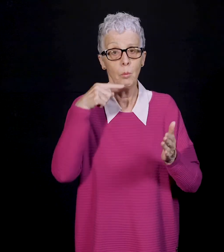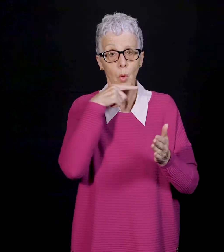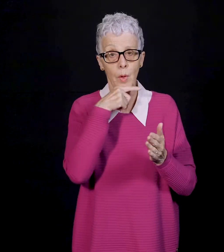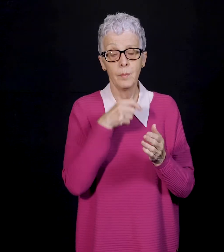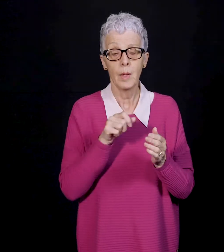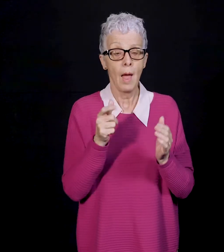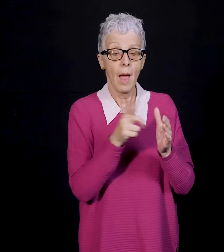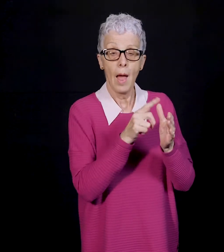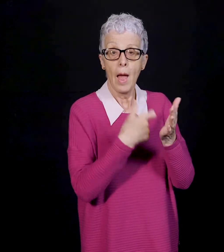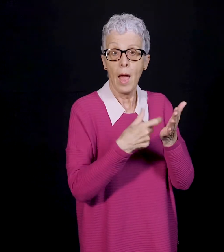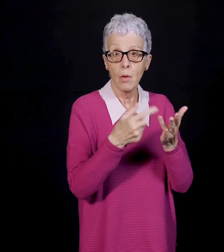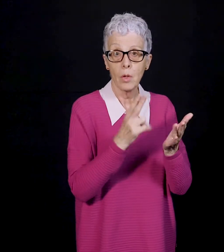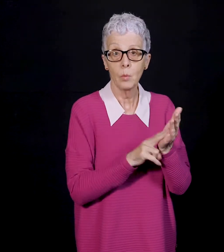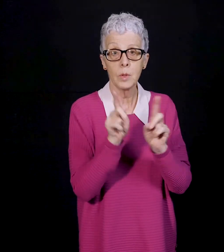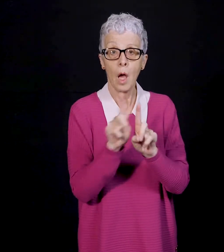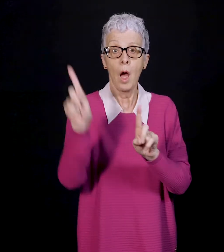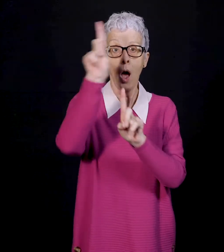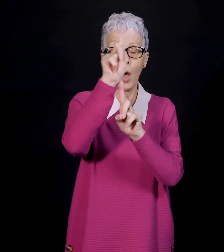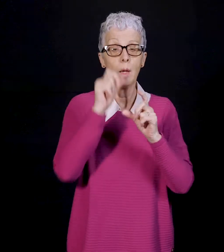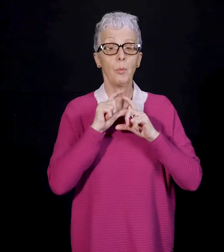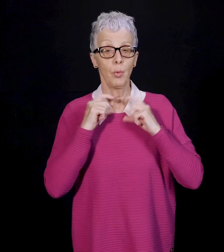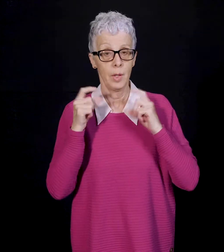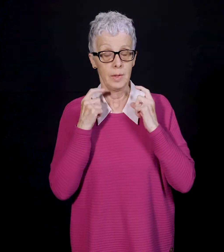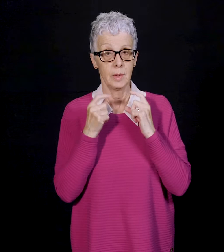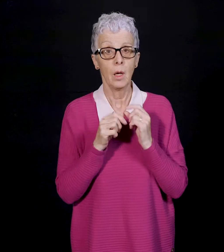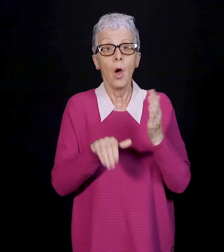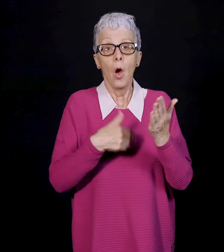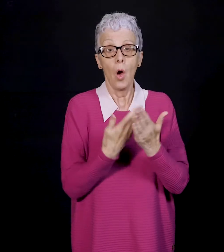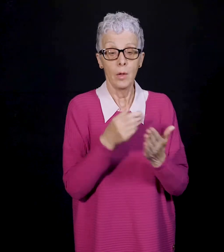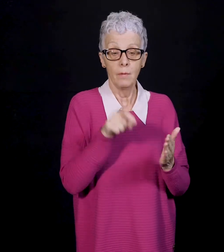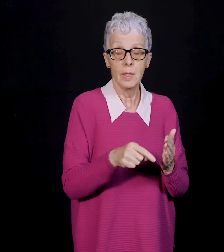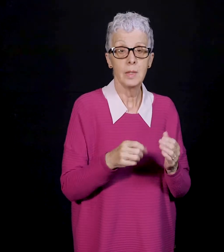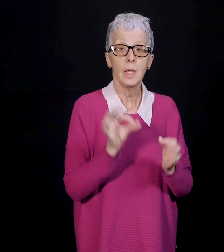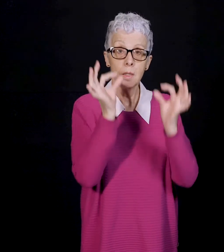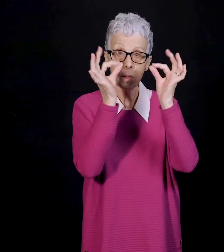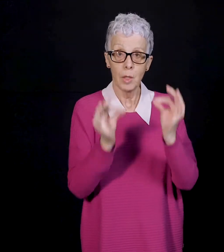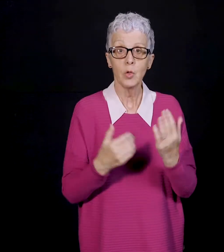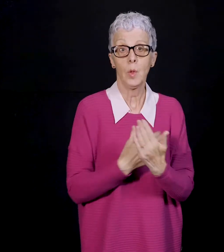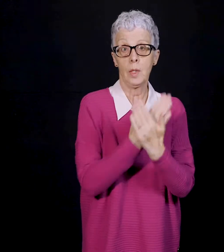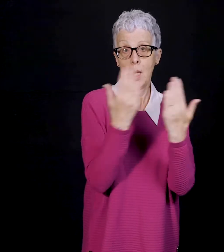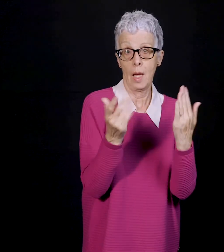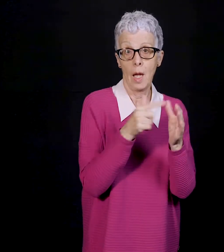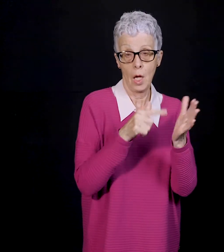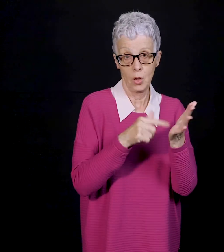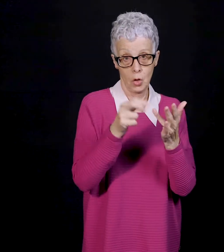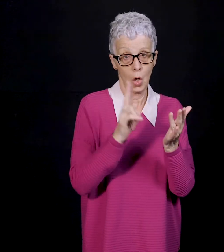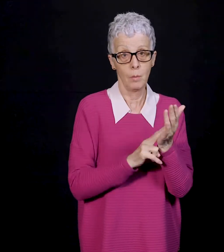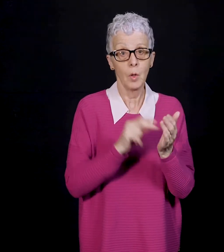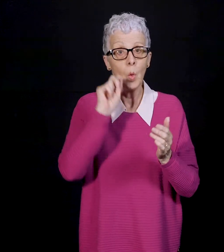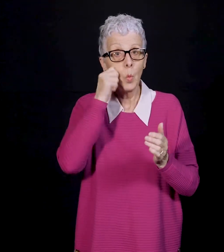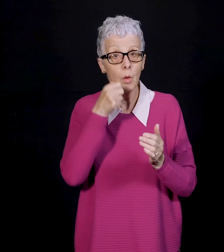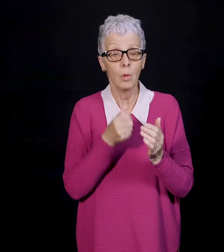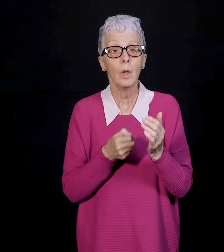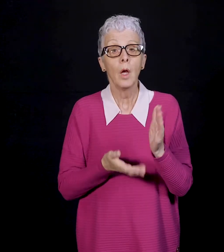was the one chosen by God on the Day of Atonement to go into there and make atonement, not only for his sin, but also for the sins